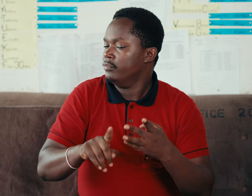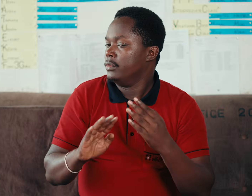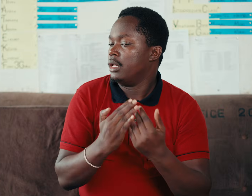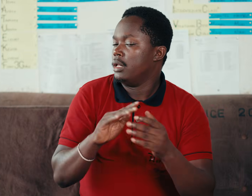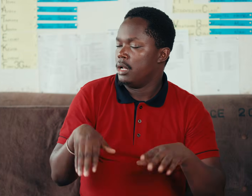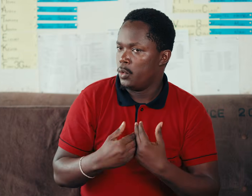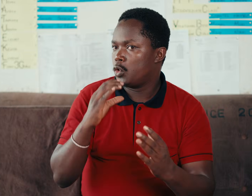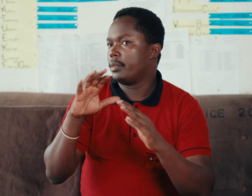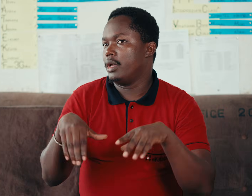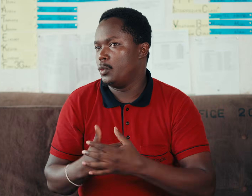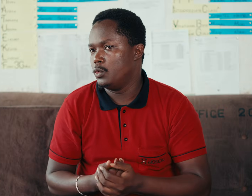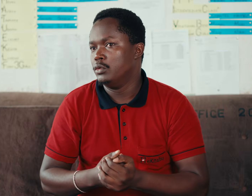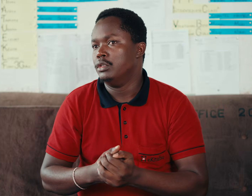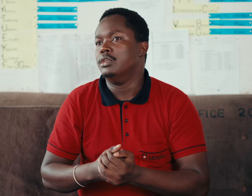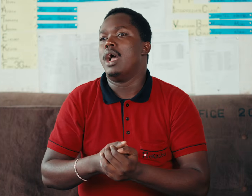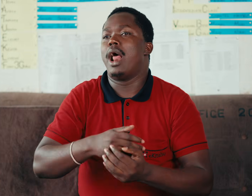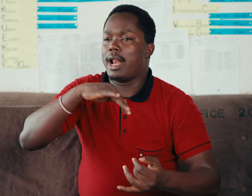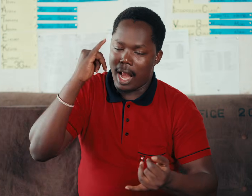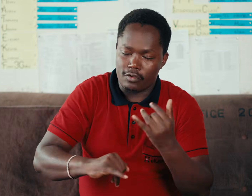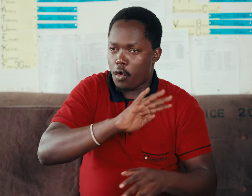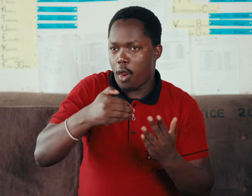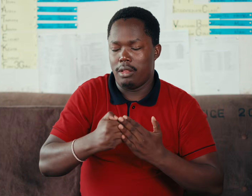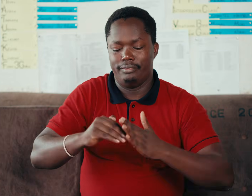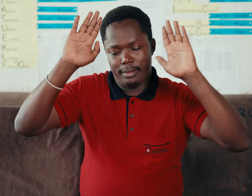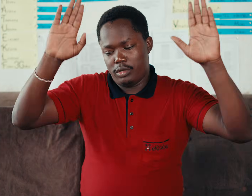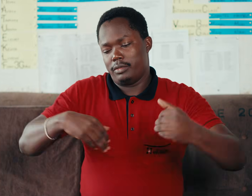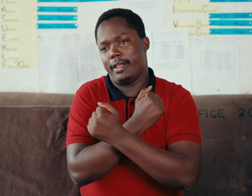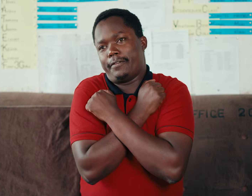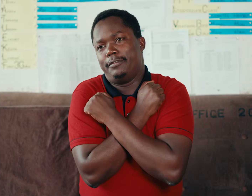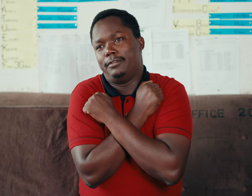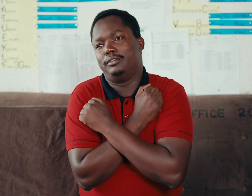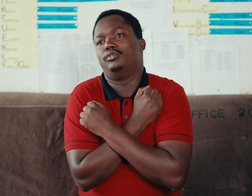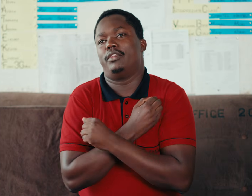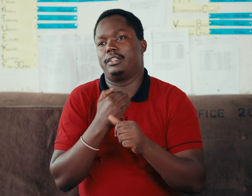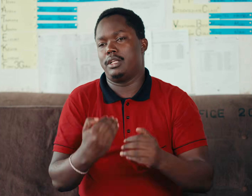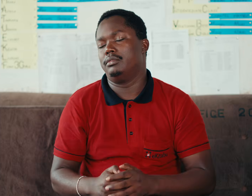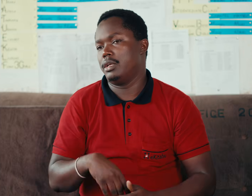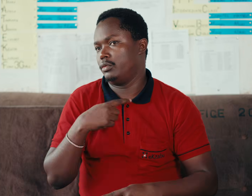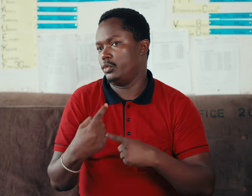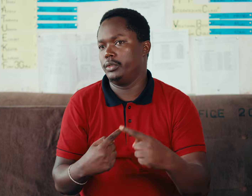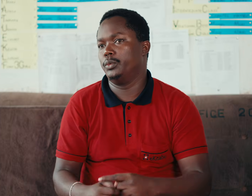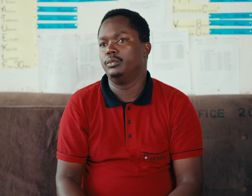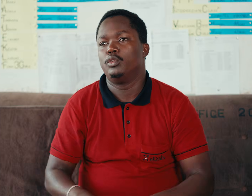So these are the first steps on how to take care of your child. And last of all, importantly, show love.